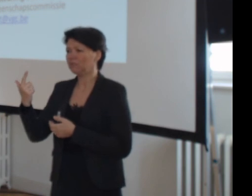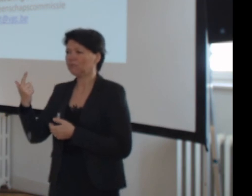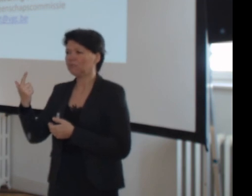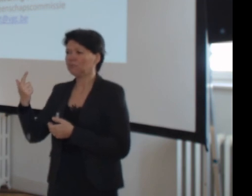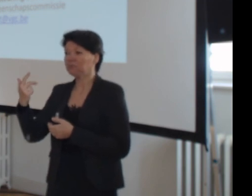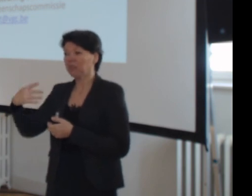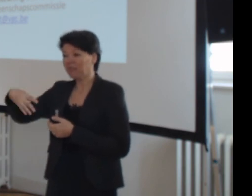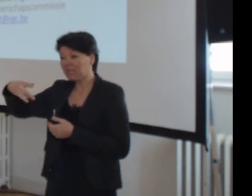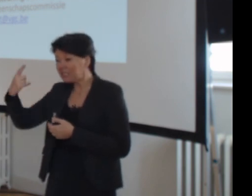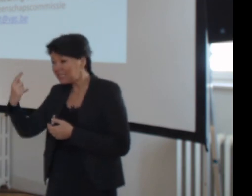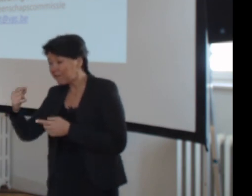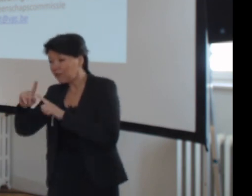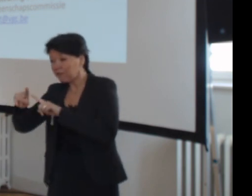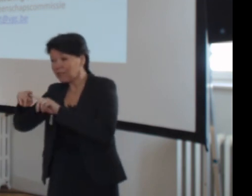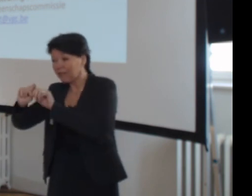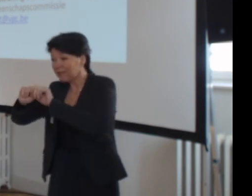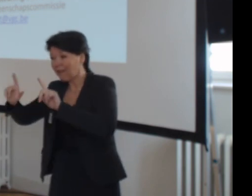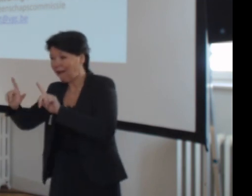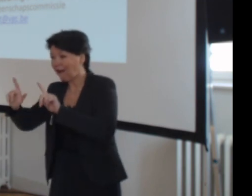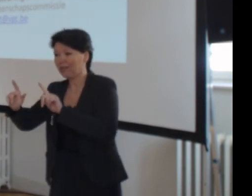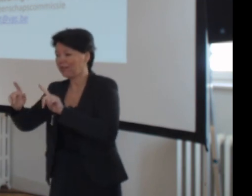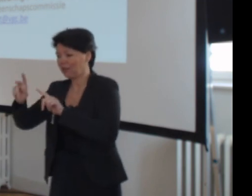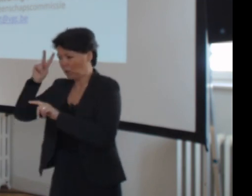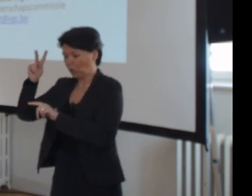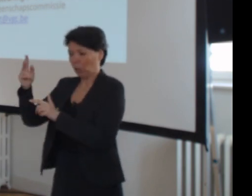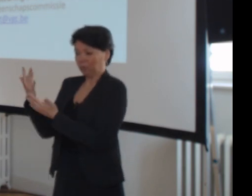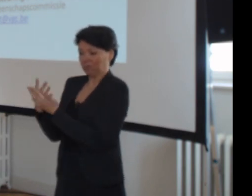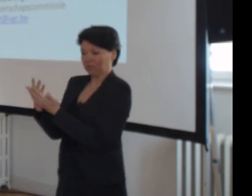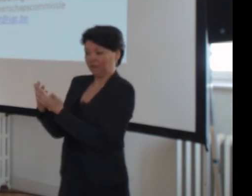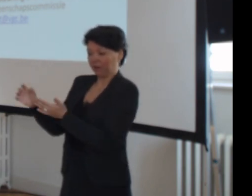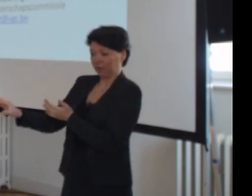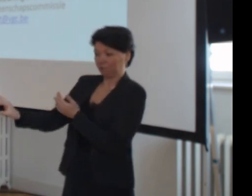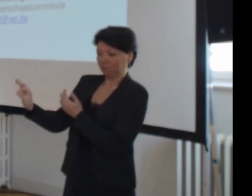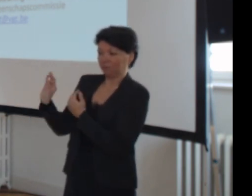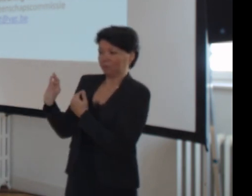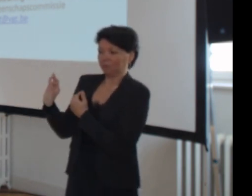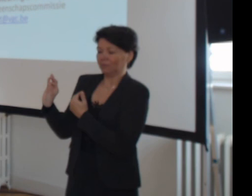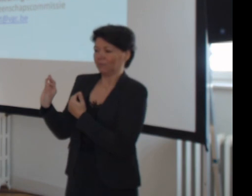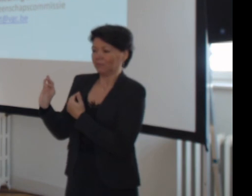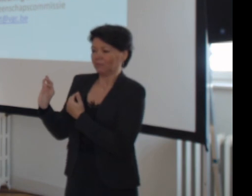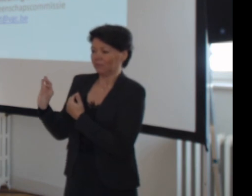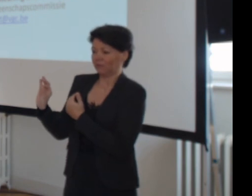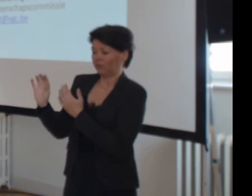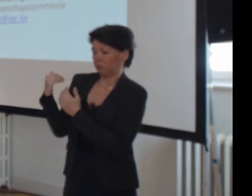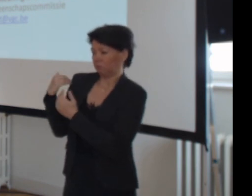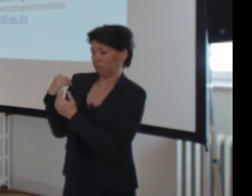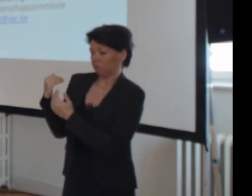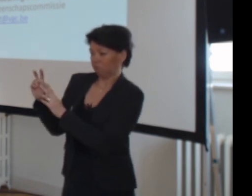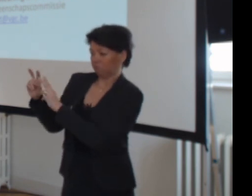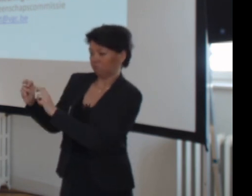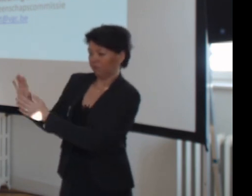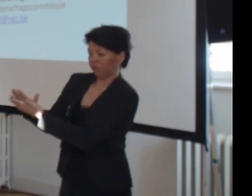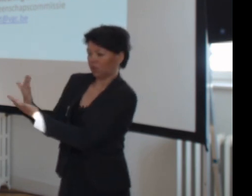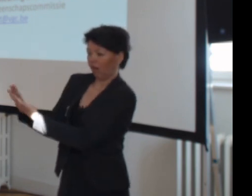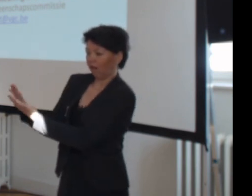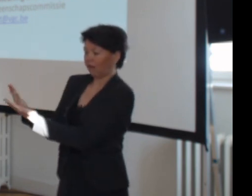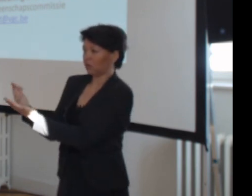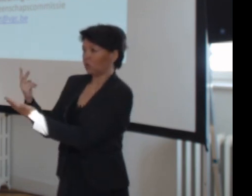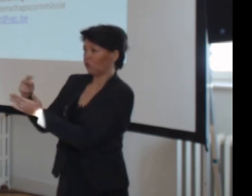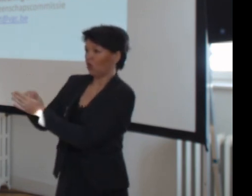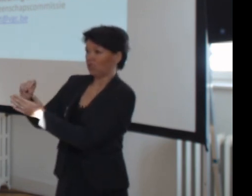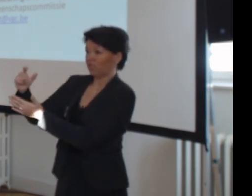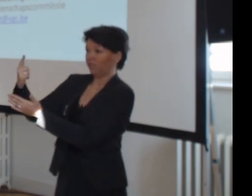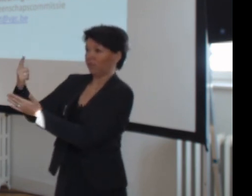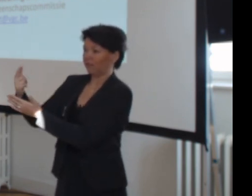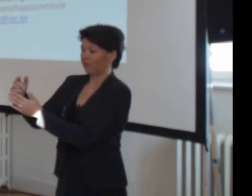179 different languages. I just take a figure for whatever recent report, it was